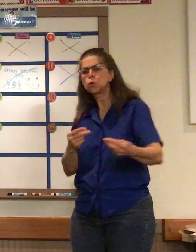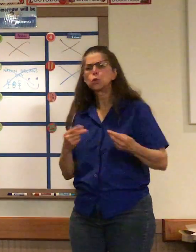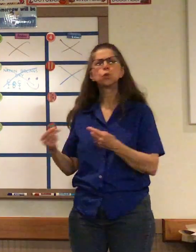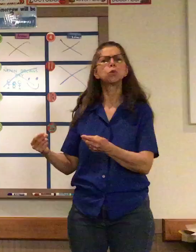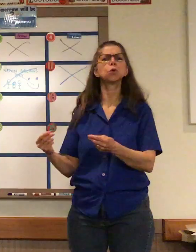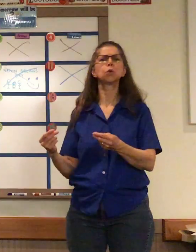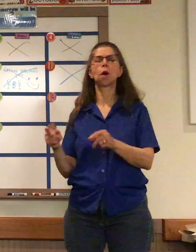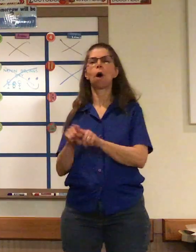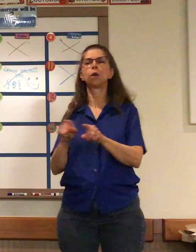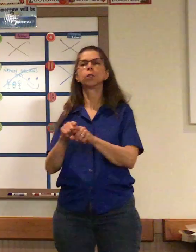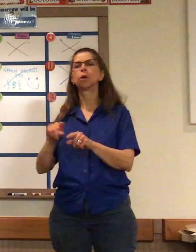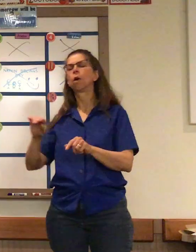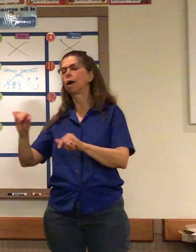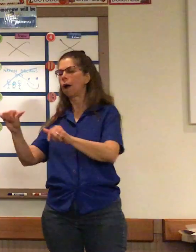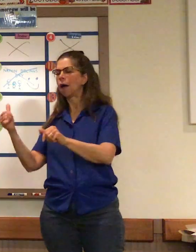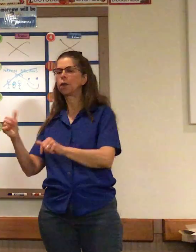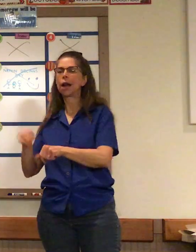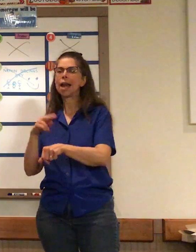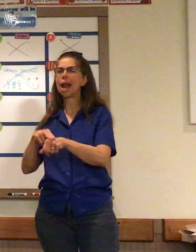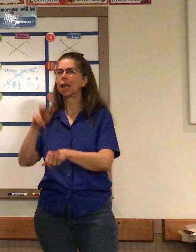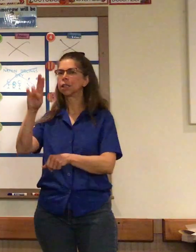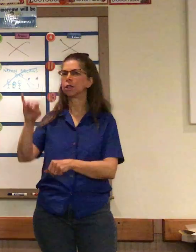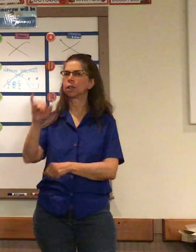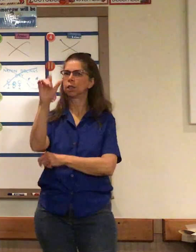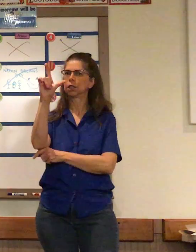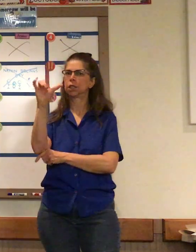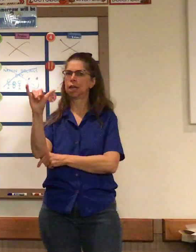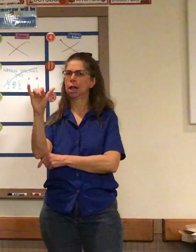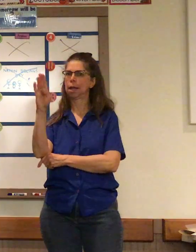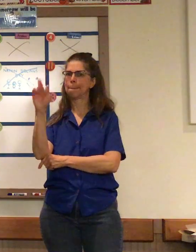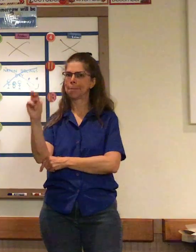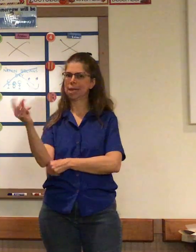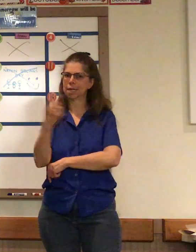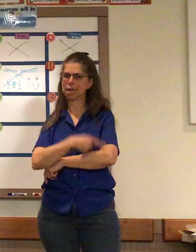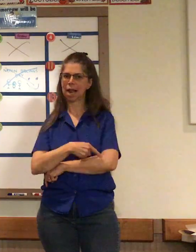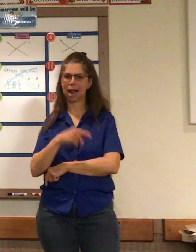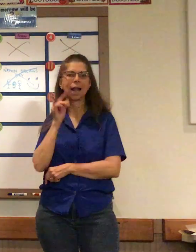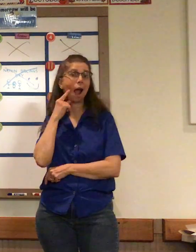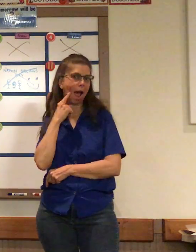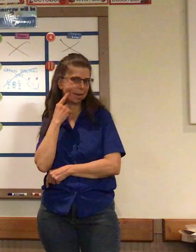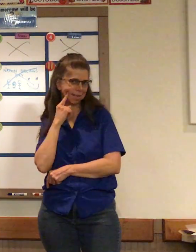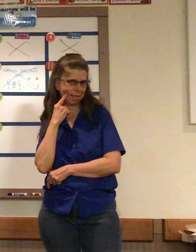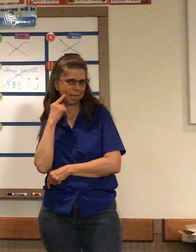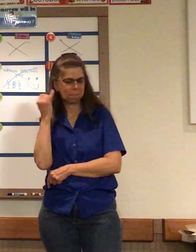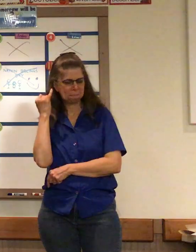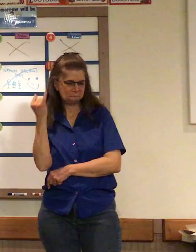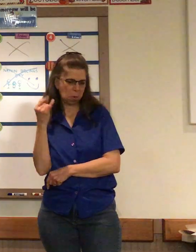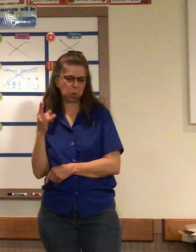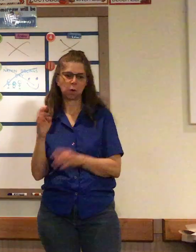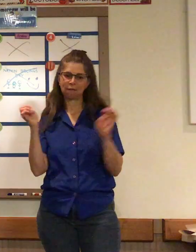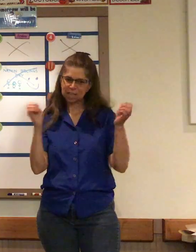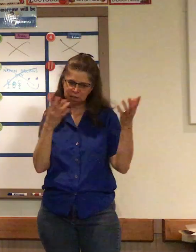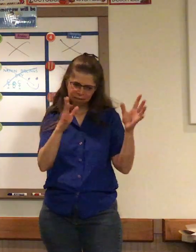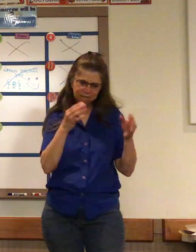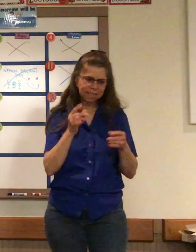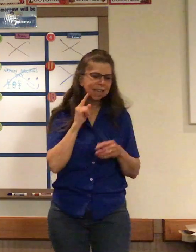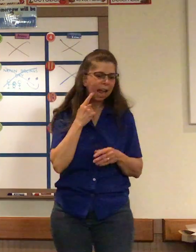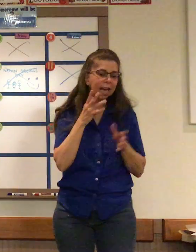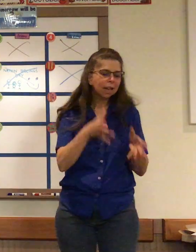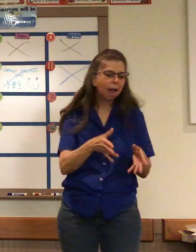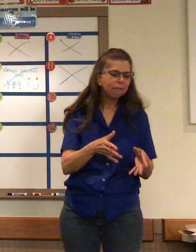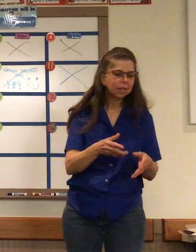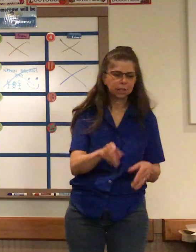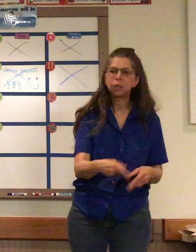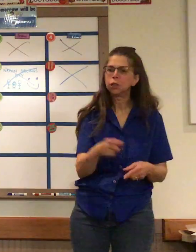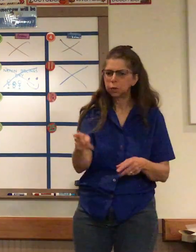also National Jelly Bean Day. So if you've got some leftover jelly beans from your Easter baskets, go ahead and munch on those, because